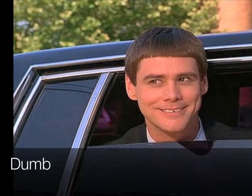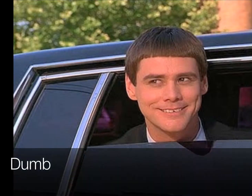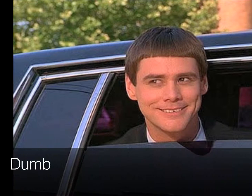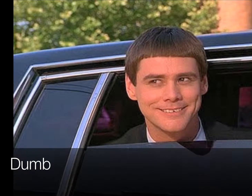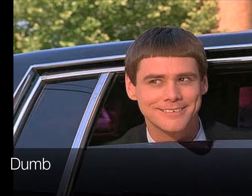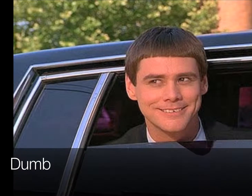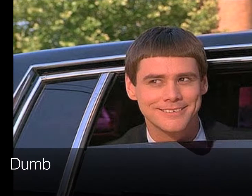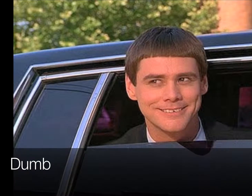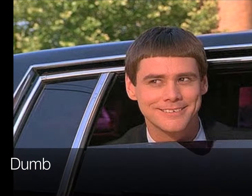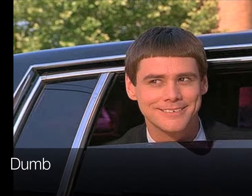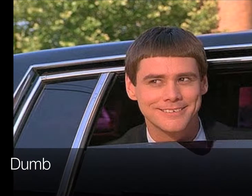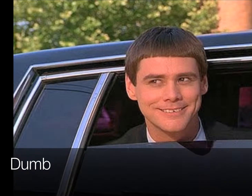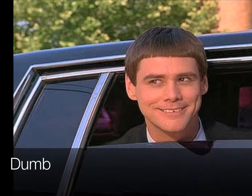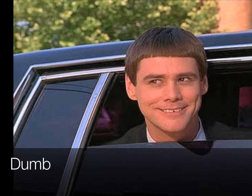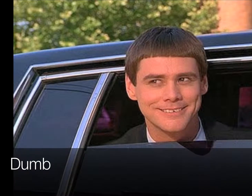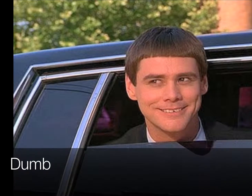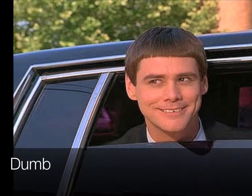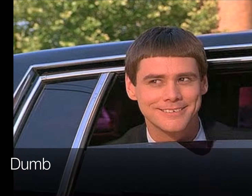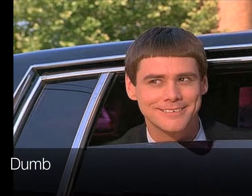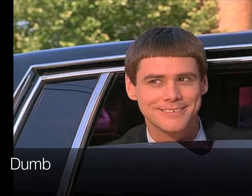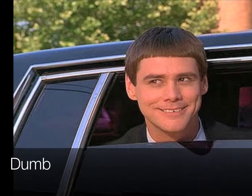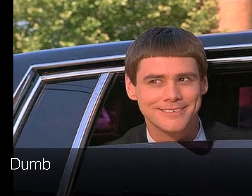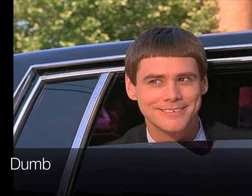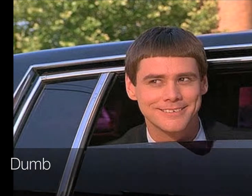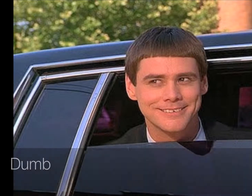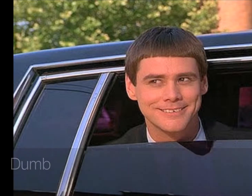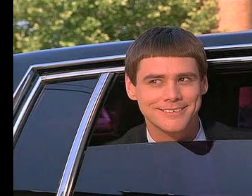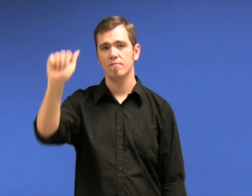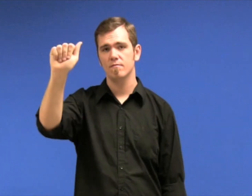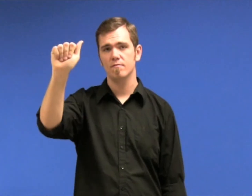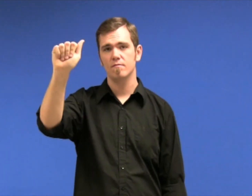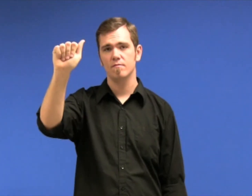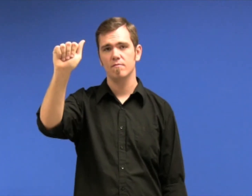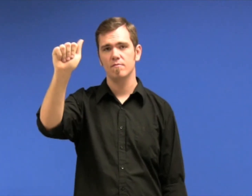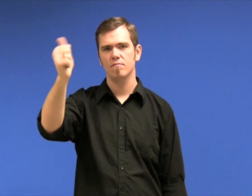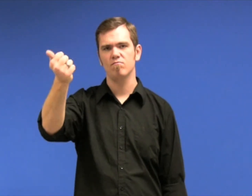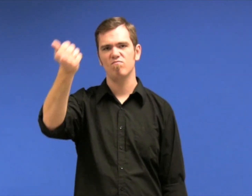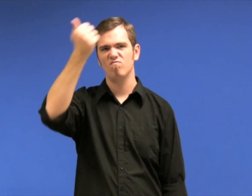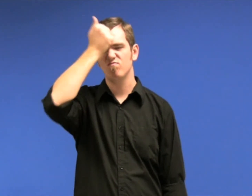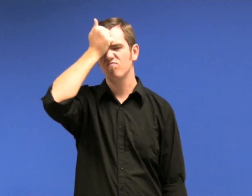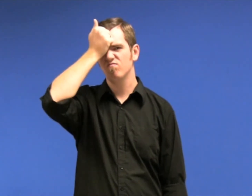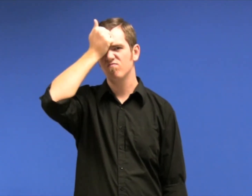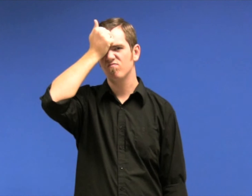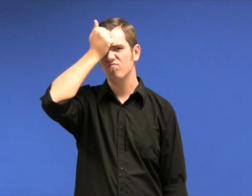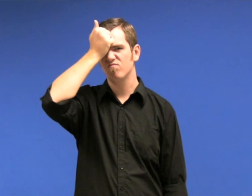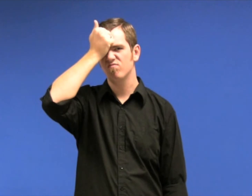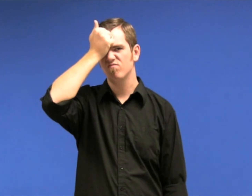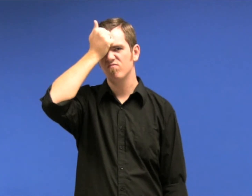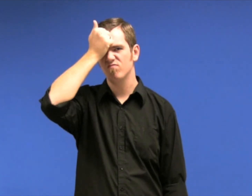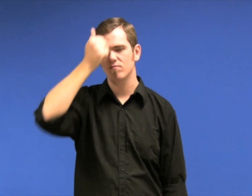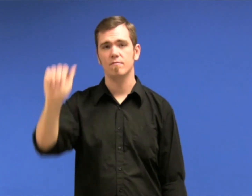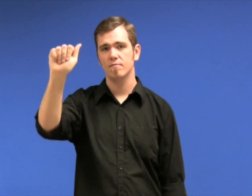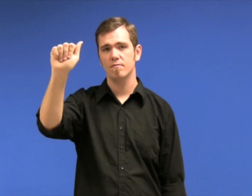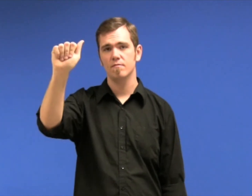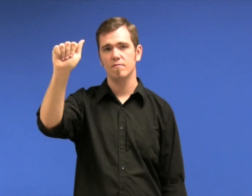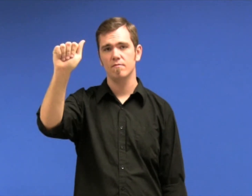All right, now dumb. The sign for dumb is an A hand and it hits your forehead. So